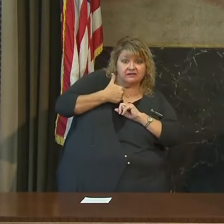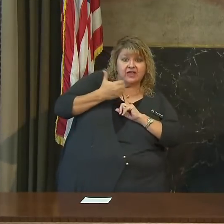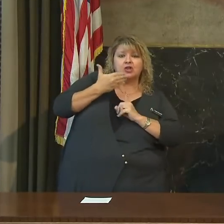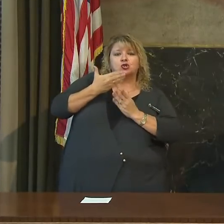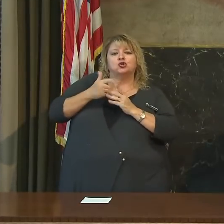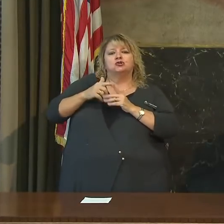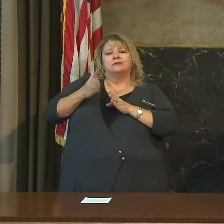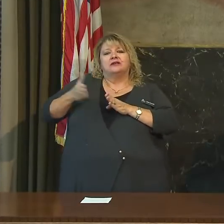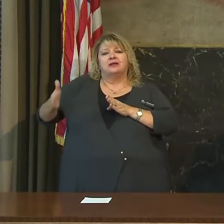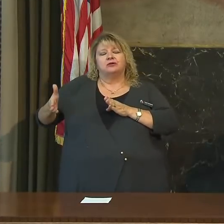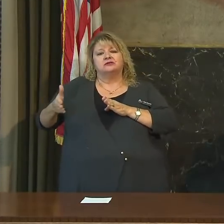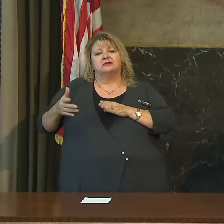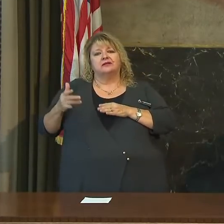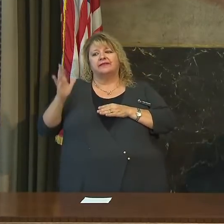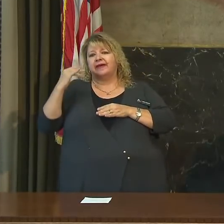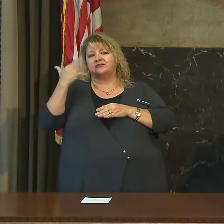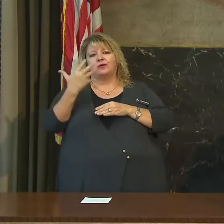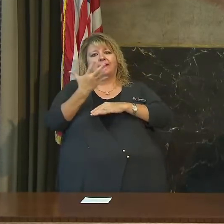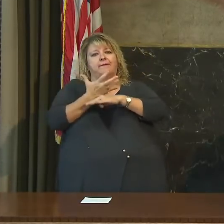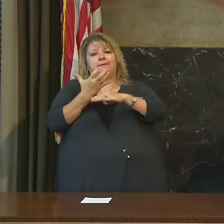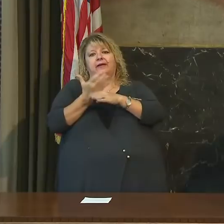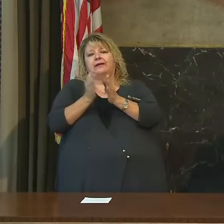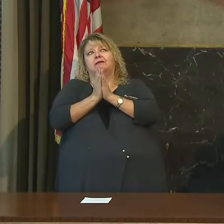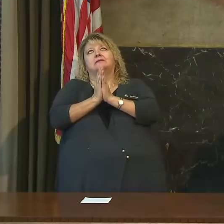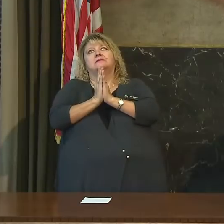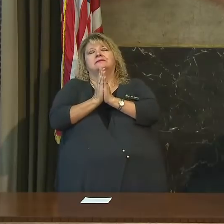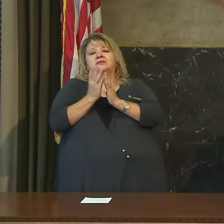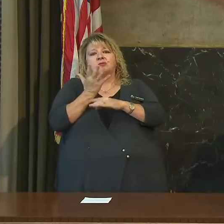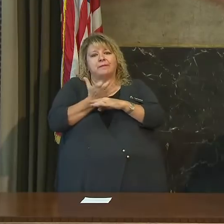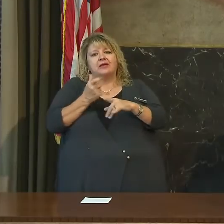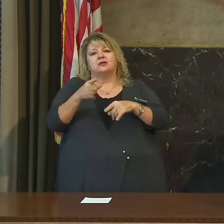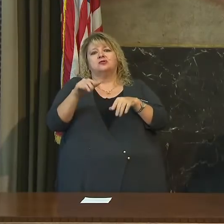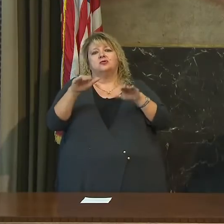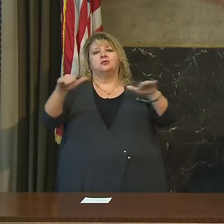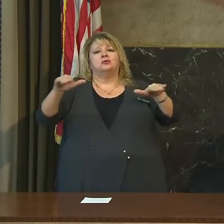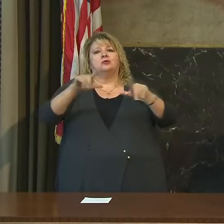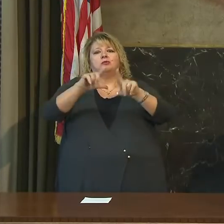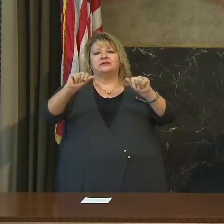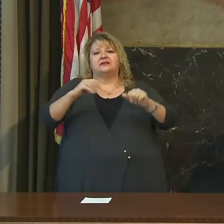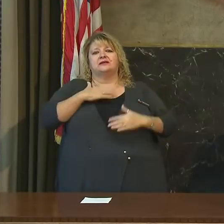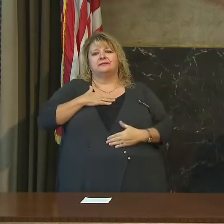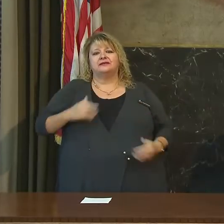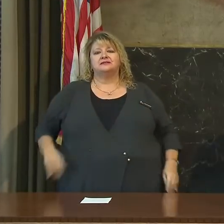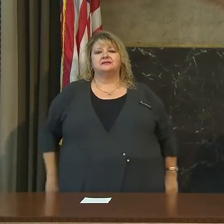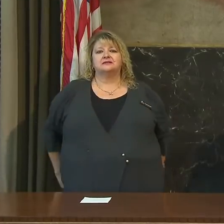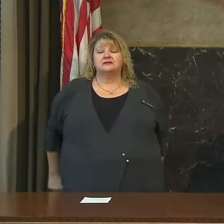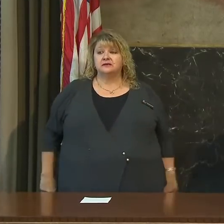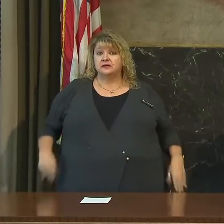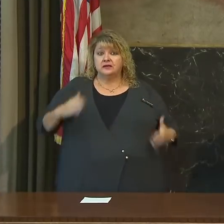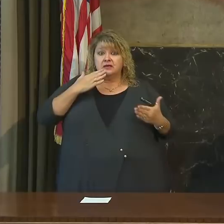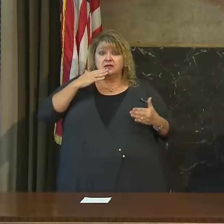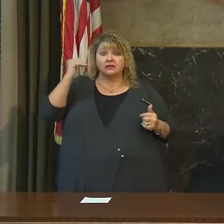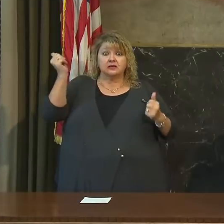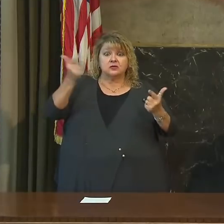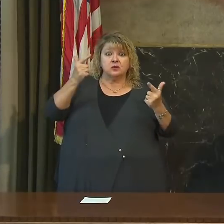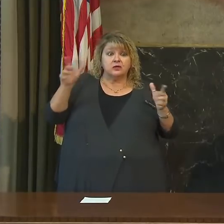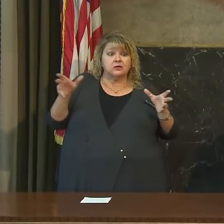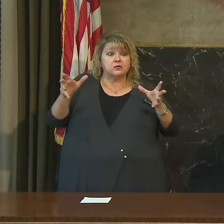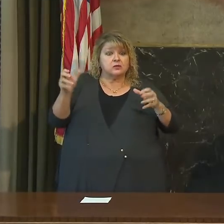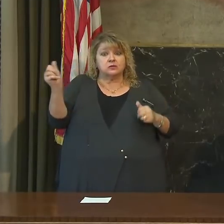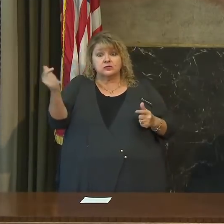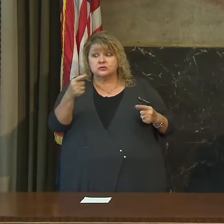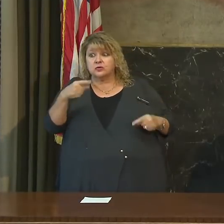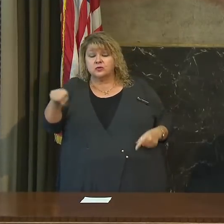And that's what I'm calling upon the state of Louisiana to do now. So thank you all. I do encourage everyone